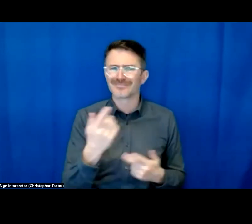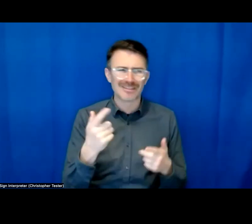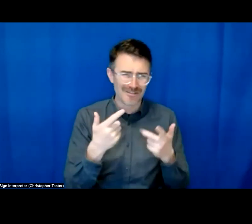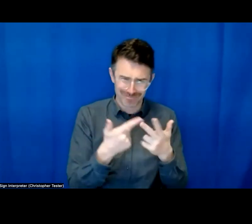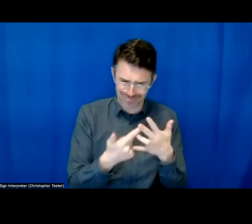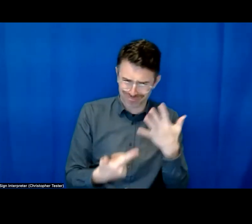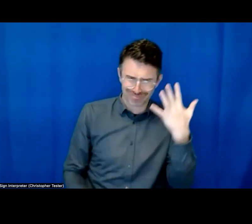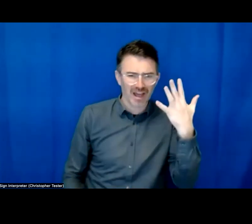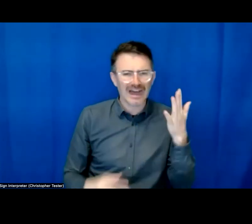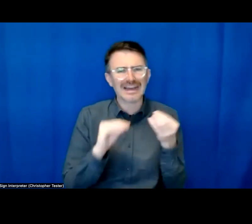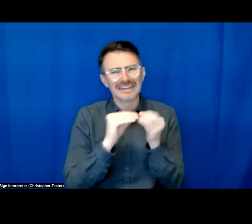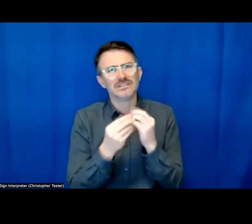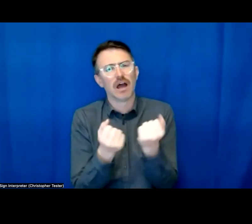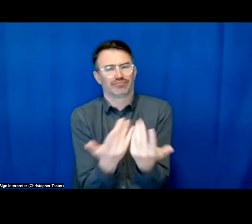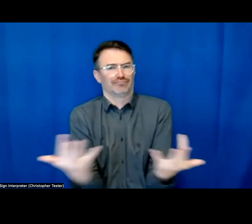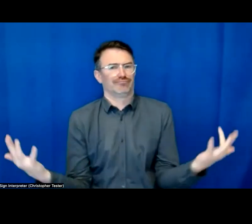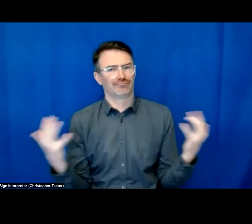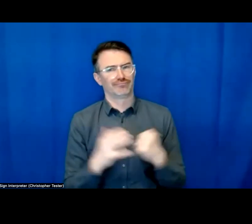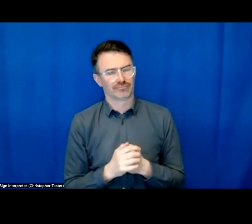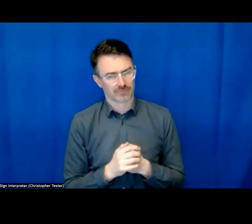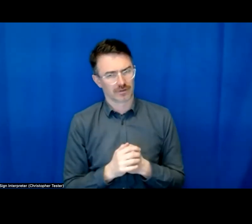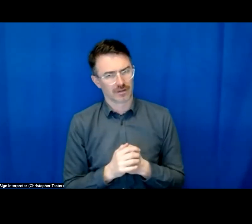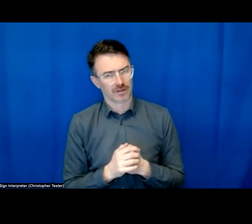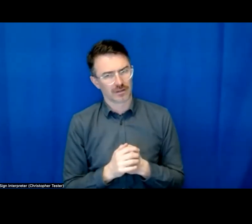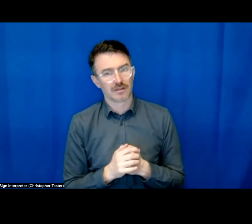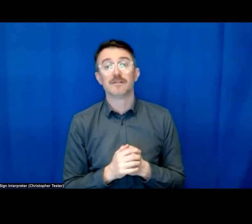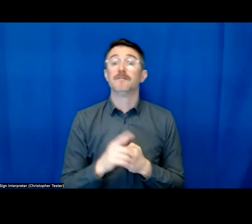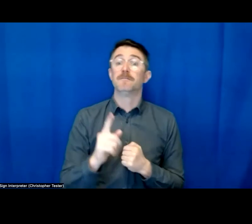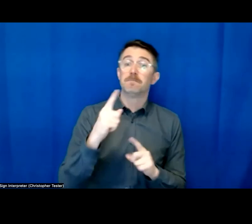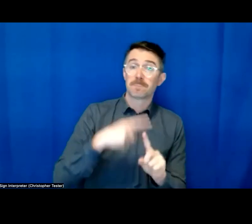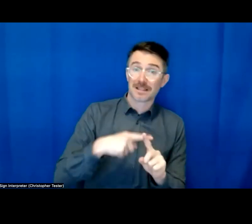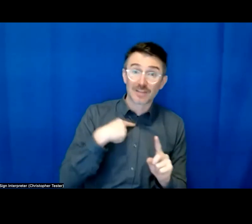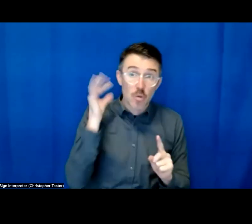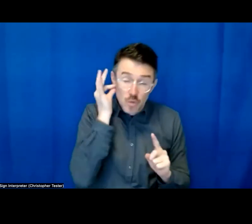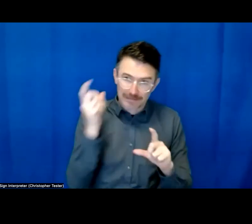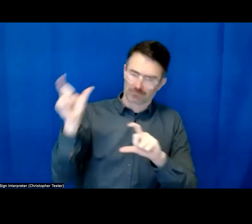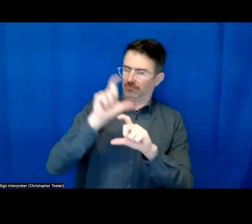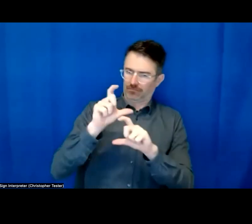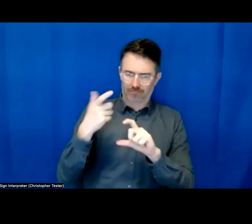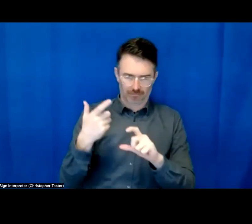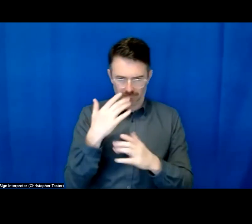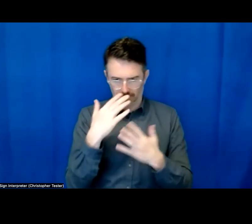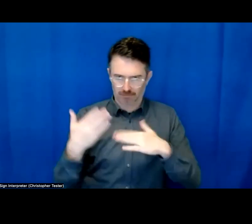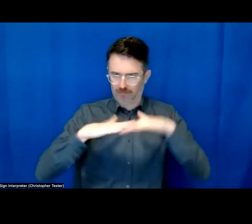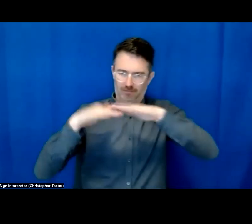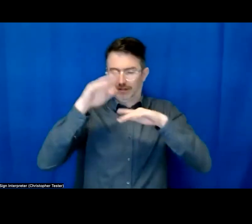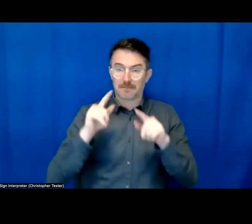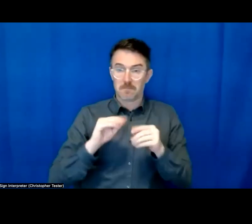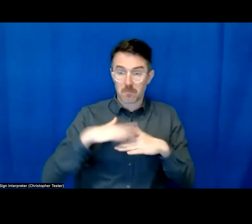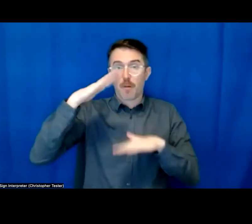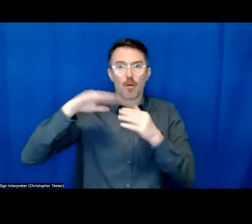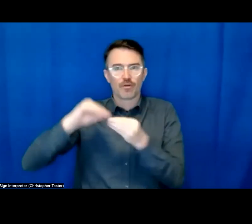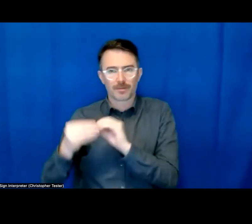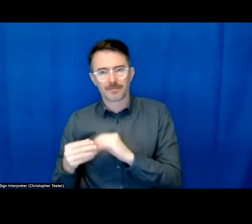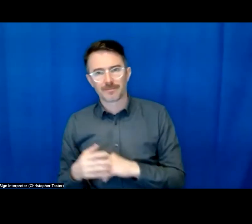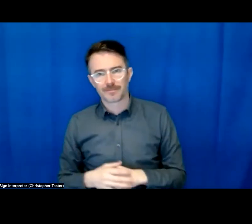Today, 54 million indigenous people with disabilities globally and 1.3 million indigenous people with disabilities